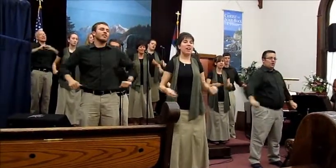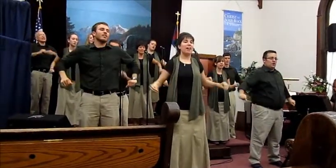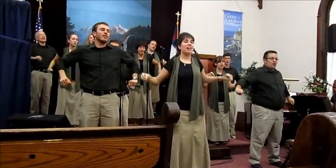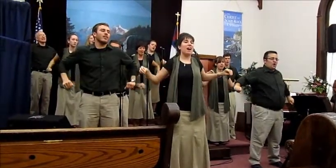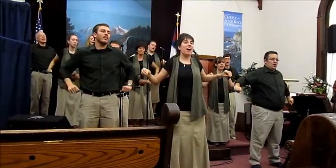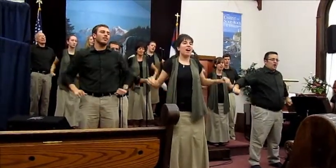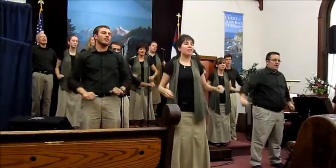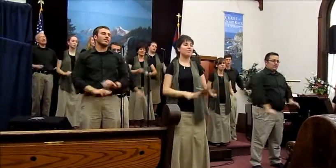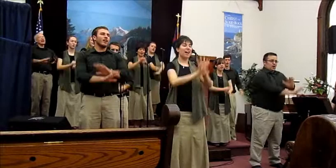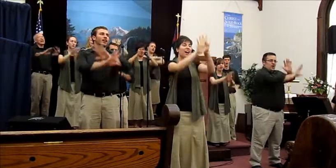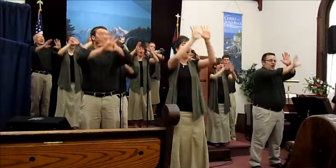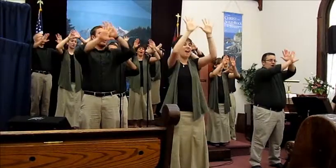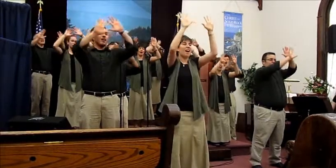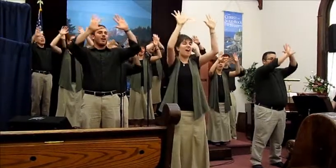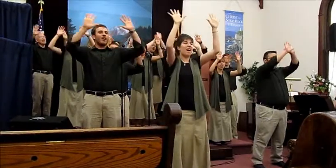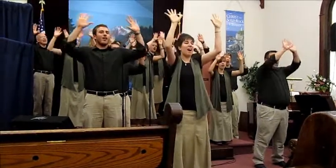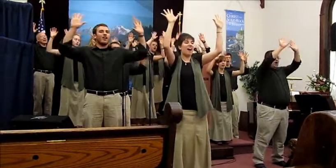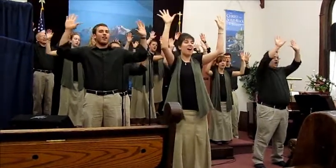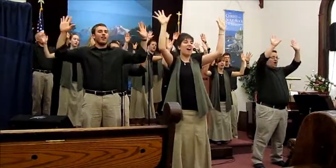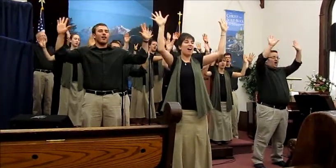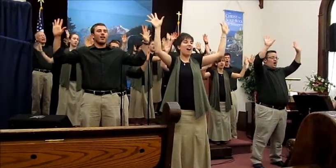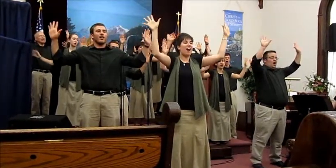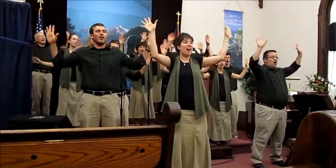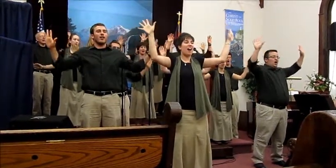of life.